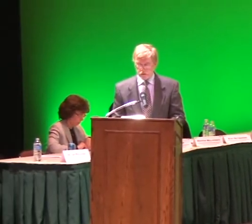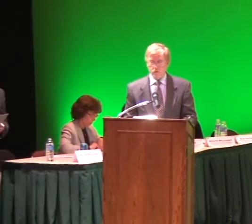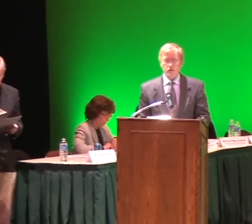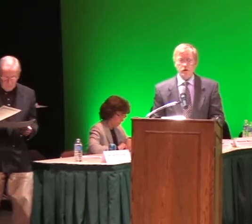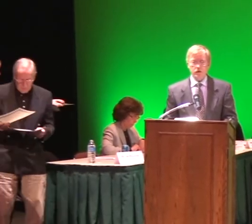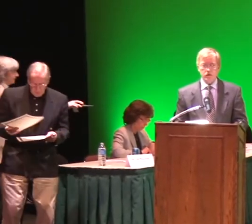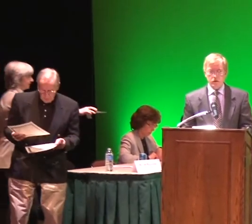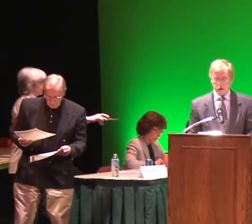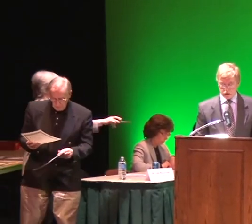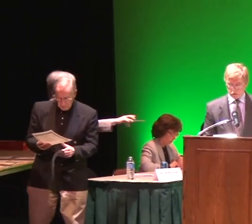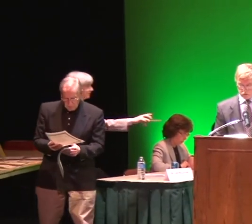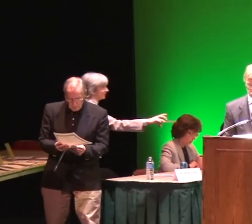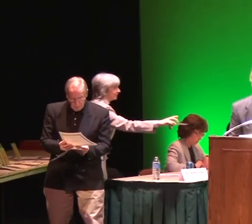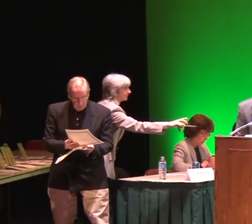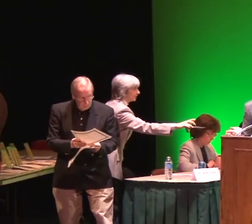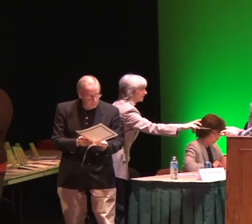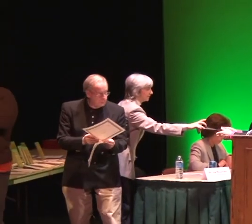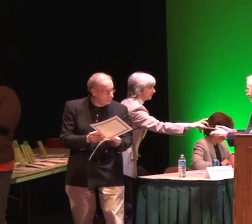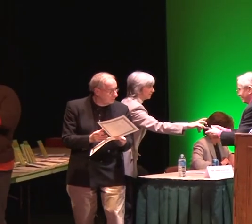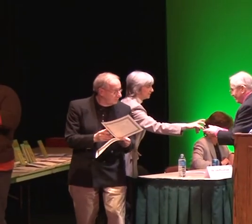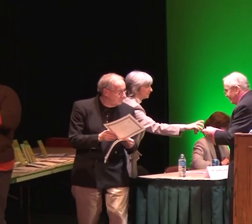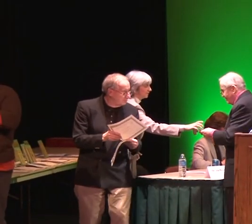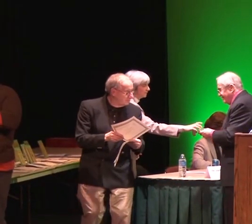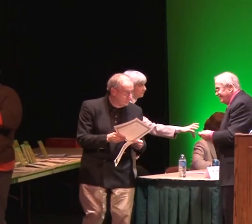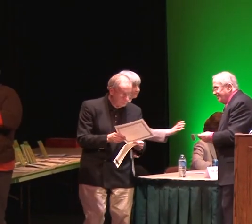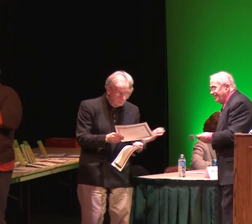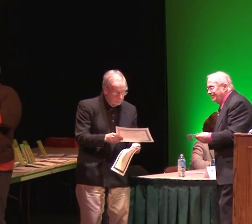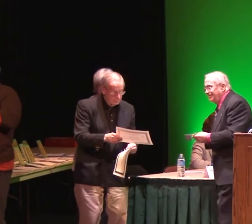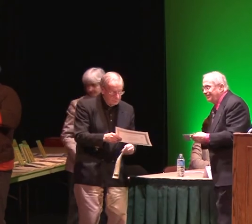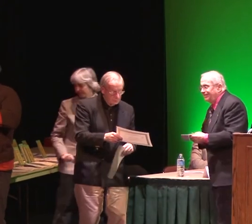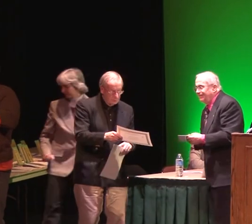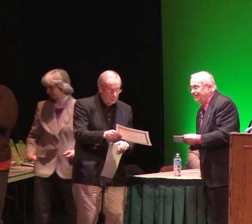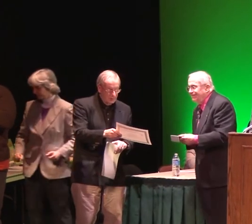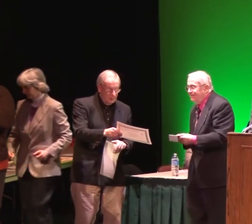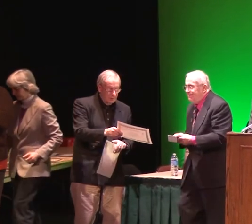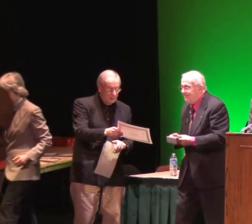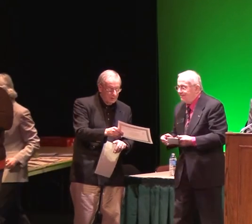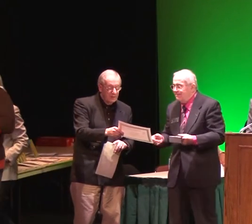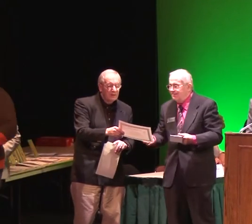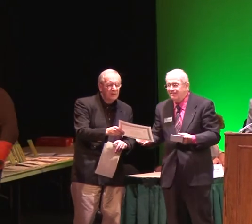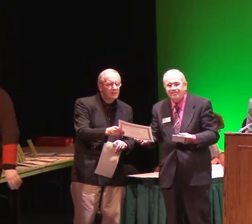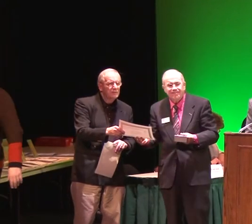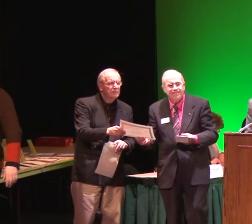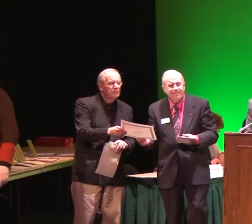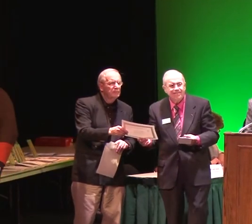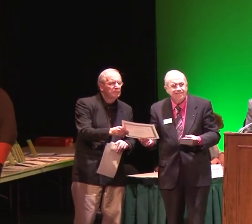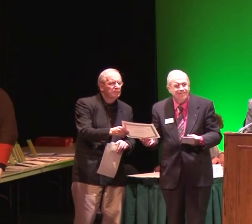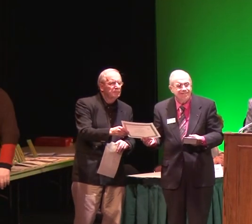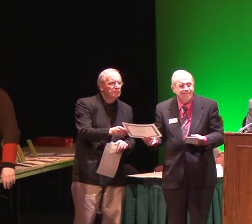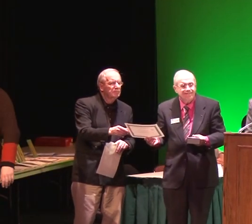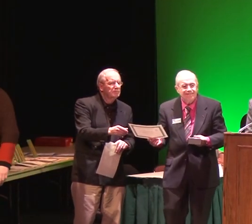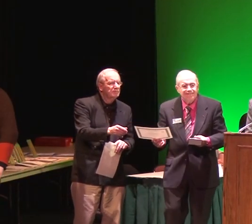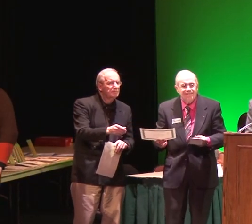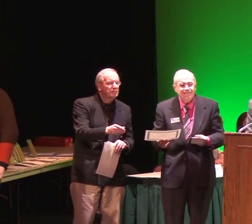Our next award, again to a Taunton High School student, Ryan A. Leeson.